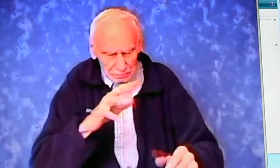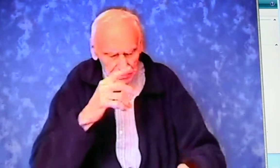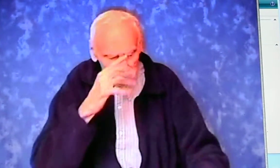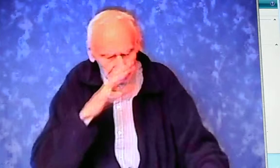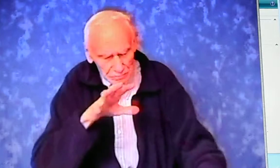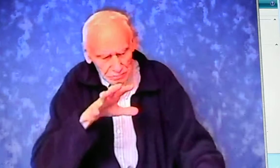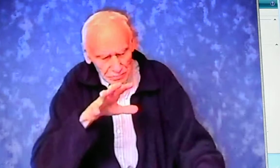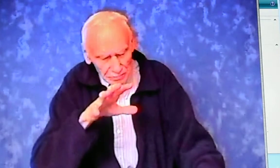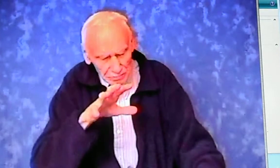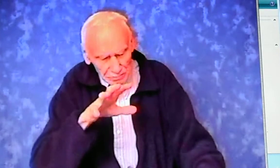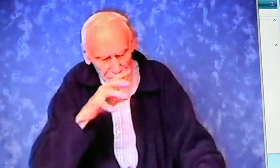this time.